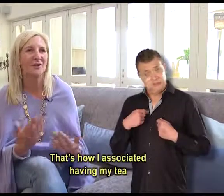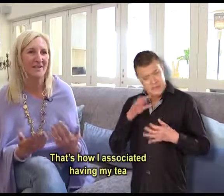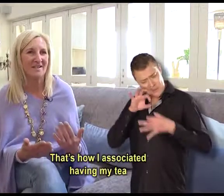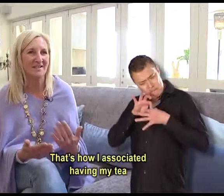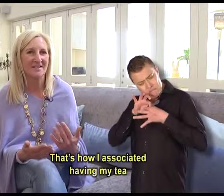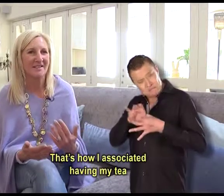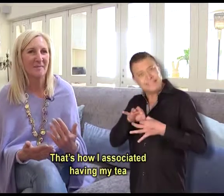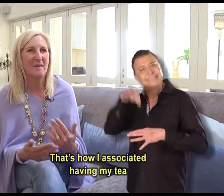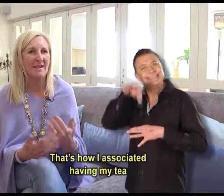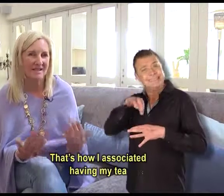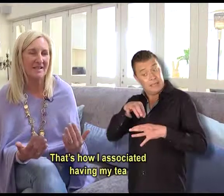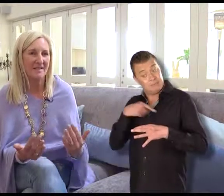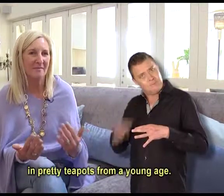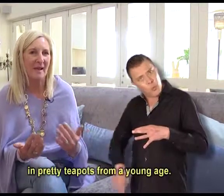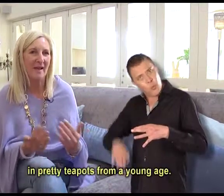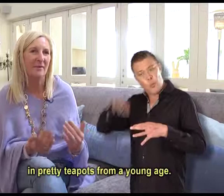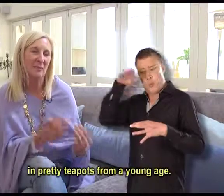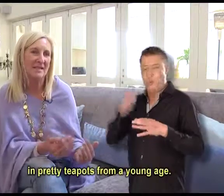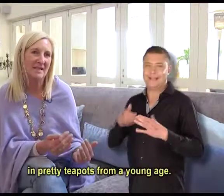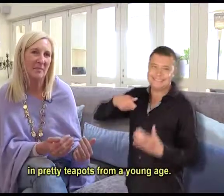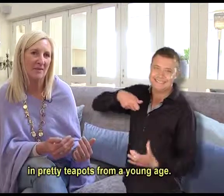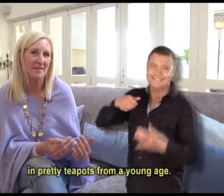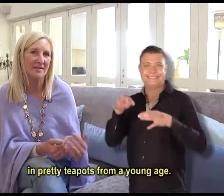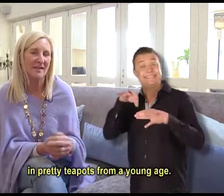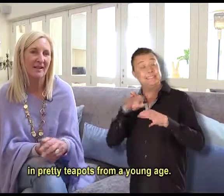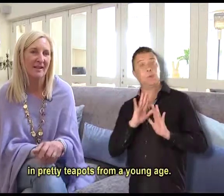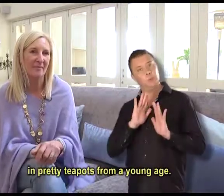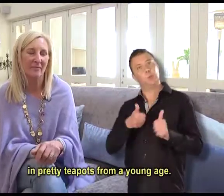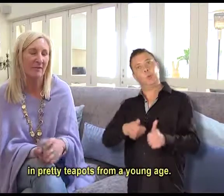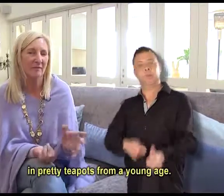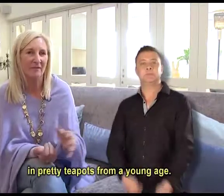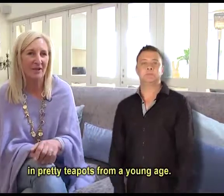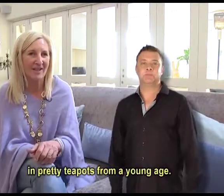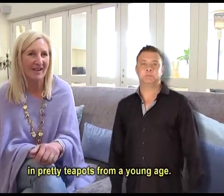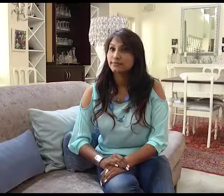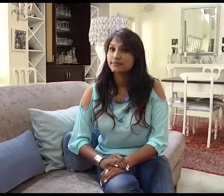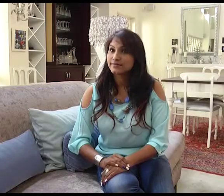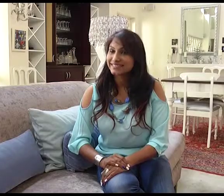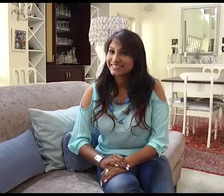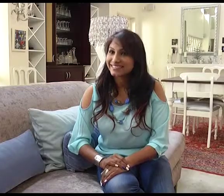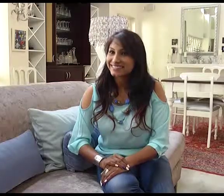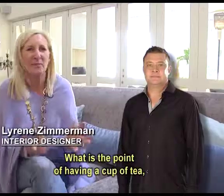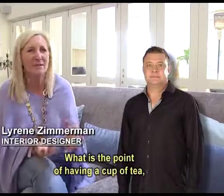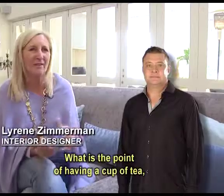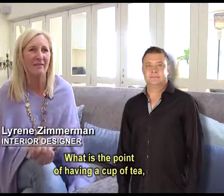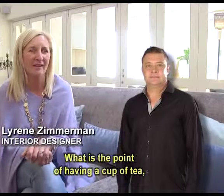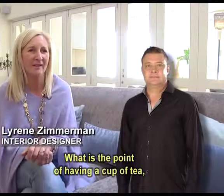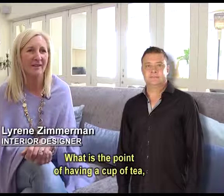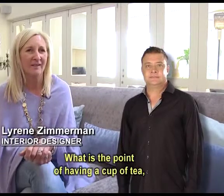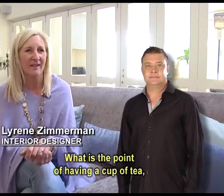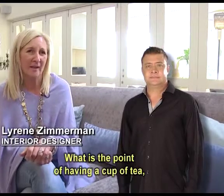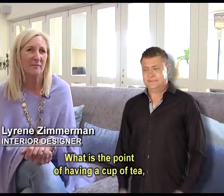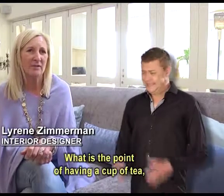I associated my tea, by having pretty teapots from a very young age. And what's the point of